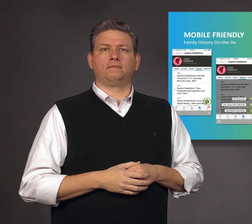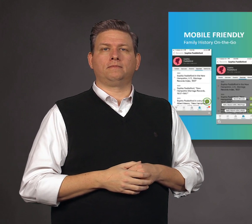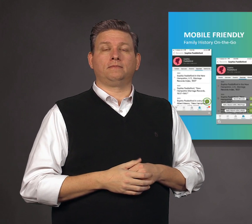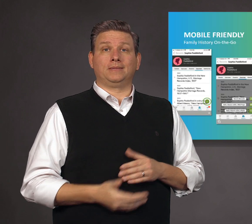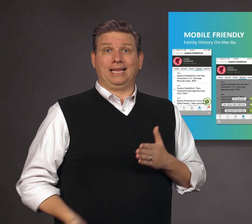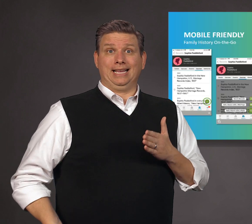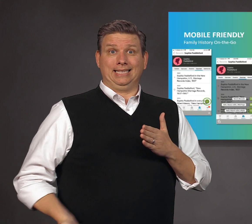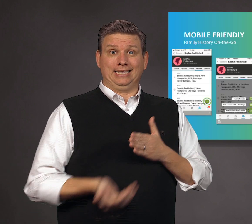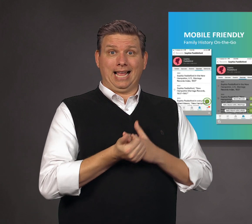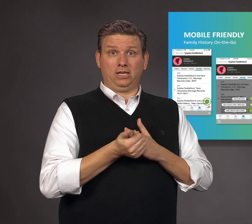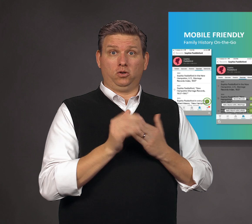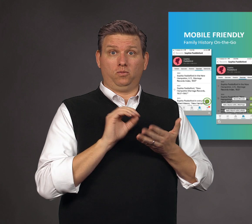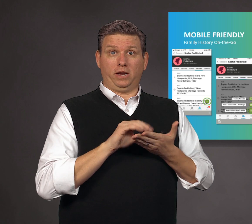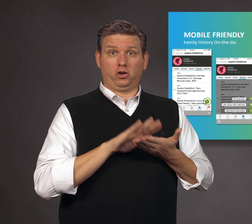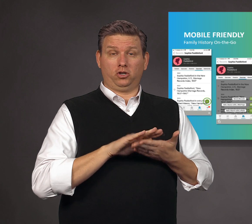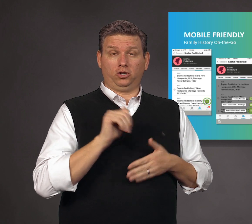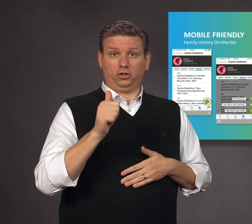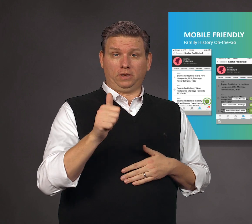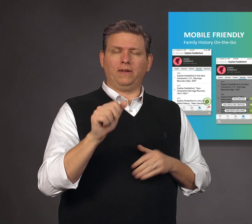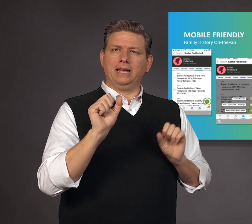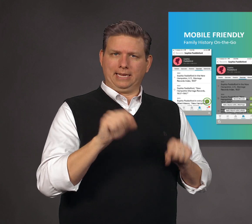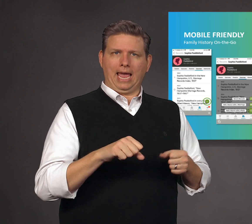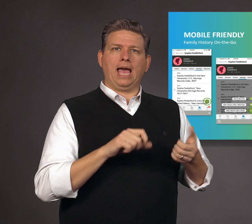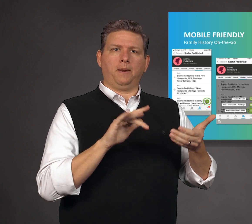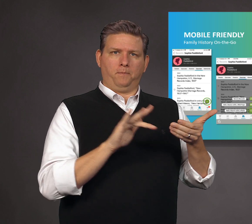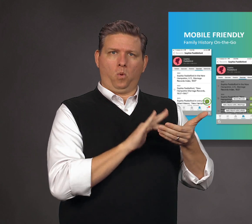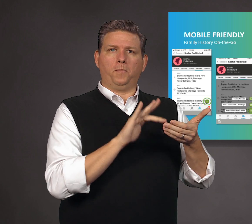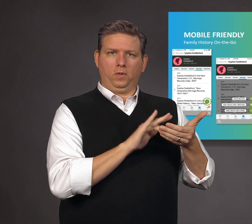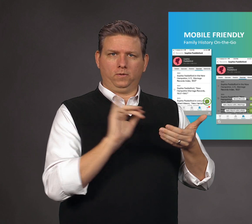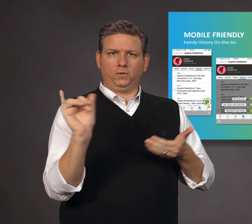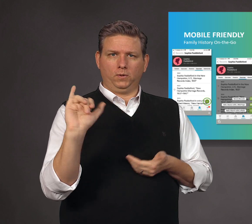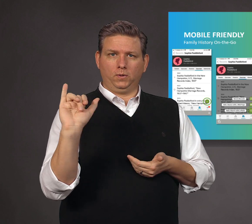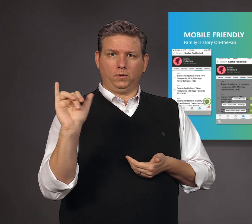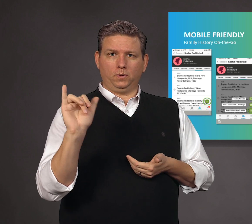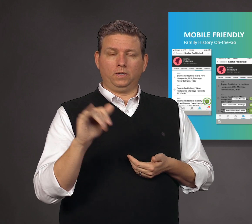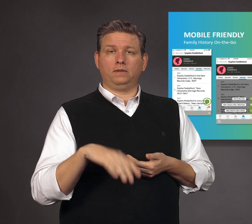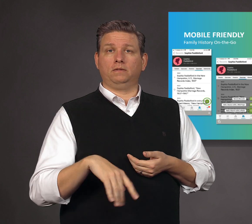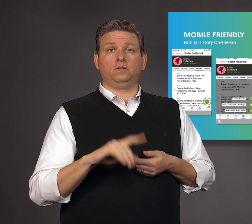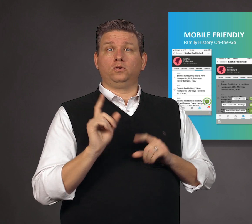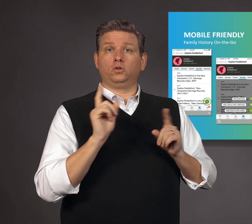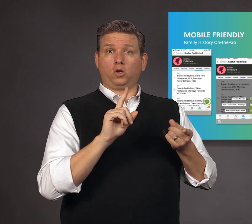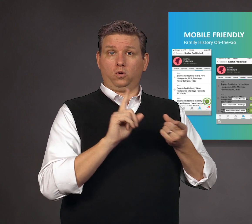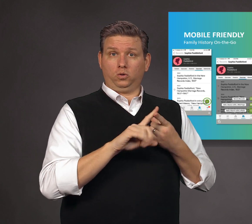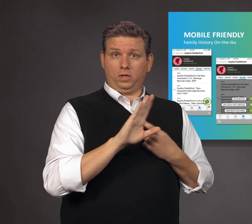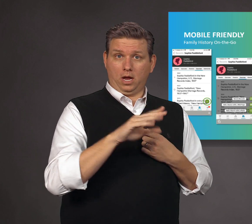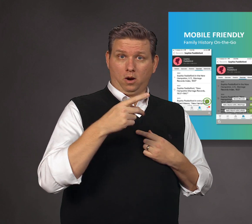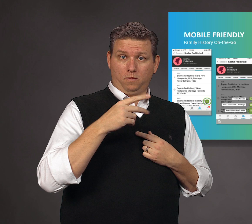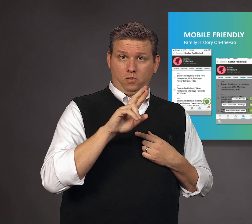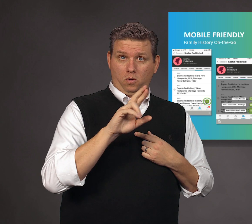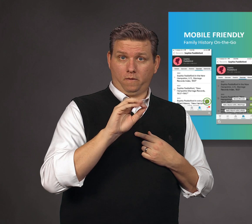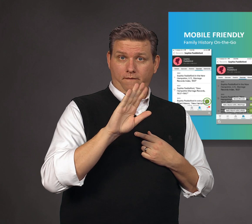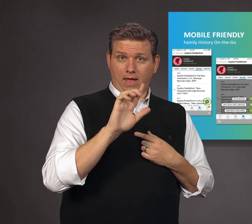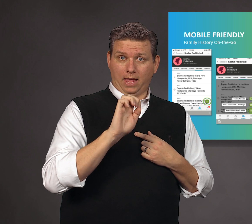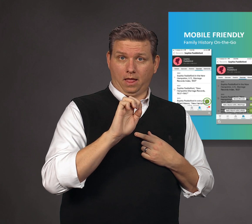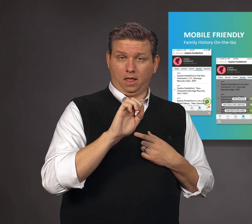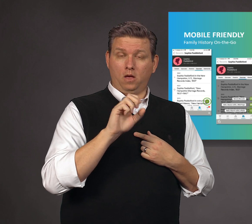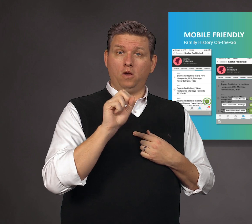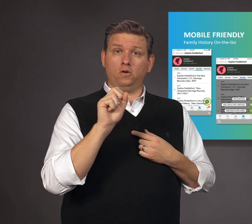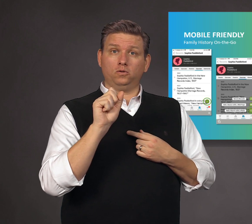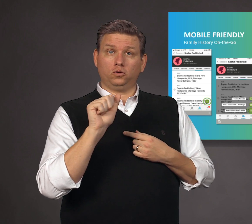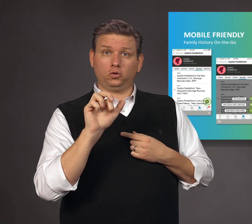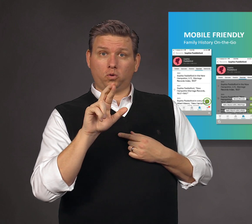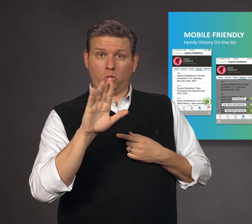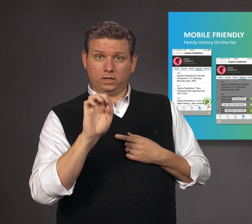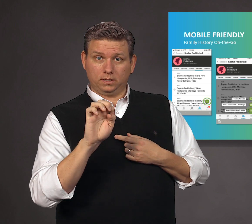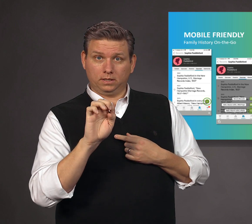Attaching records manually can also be done on your mobile device. Simply navigate to the person's profile, tap Sources, and then